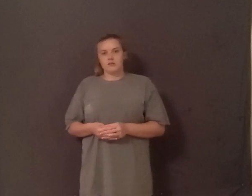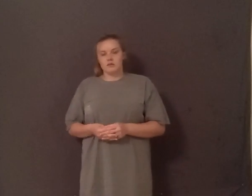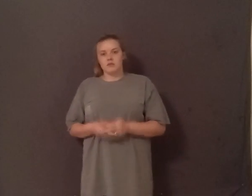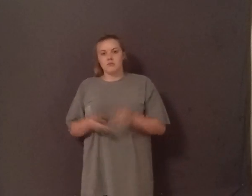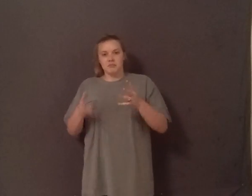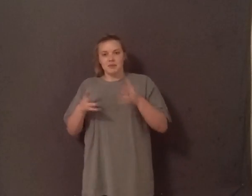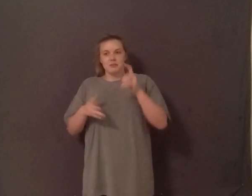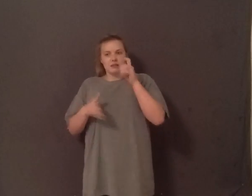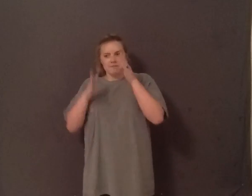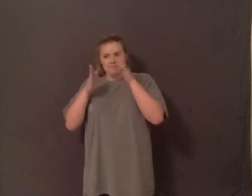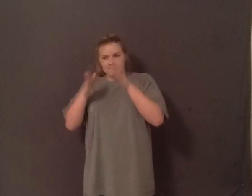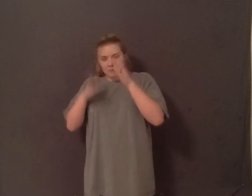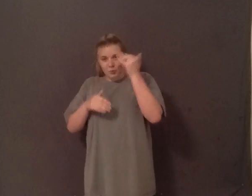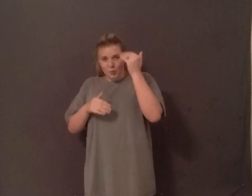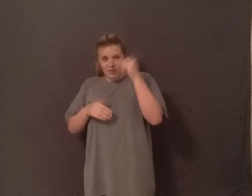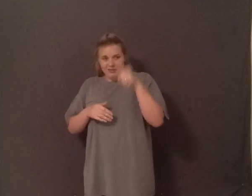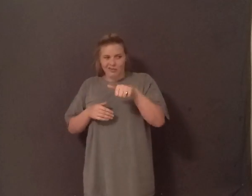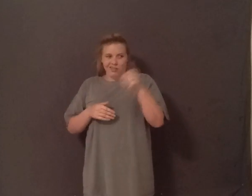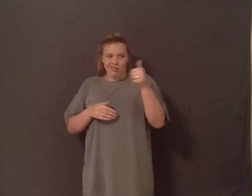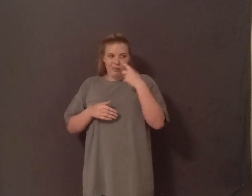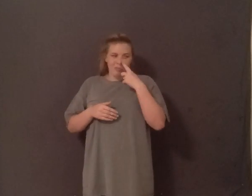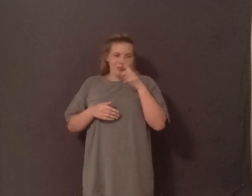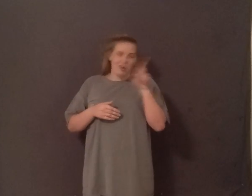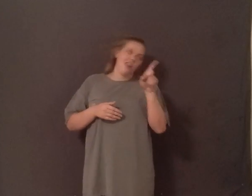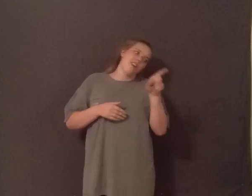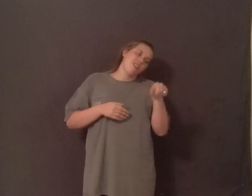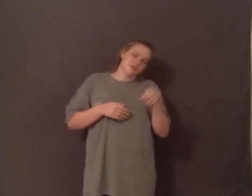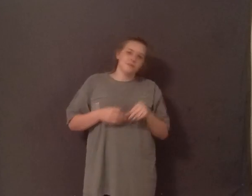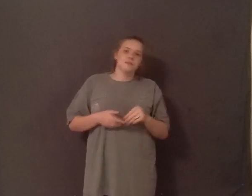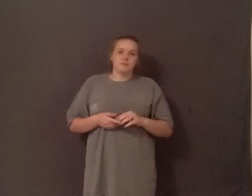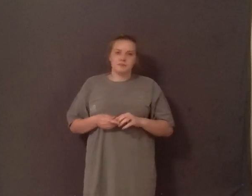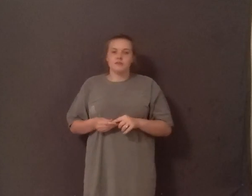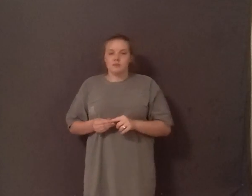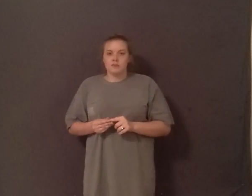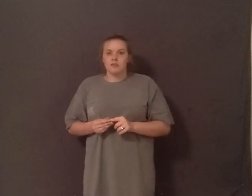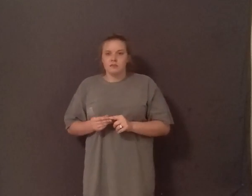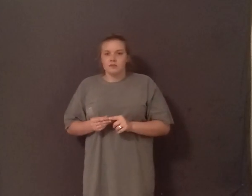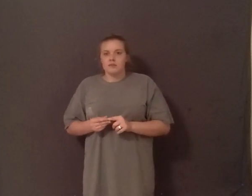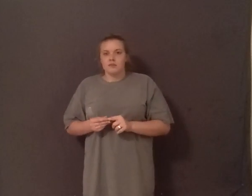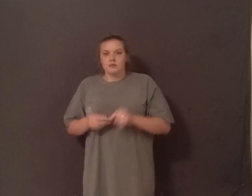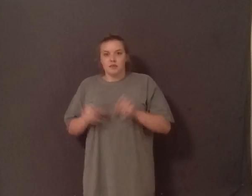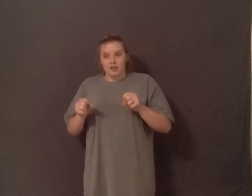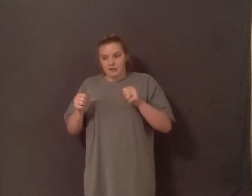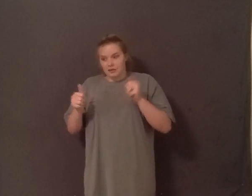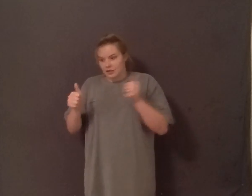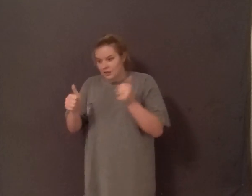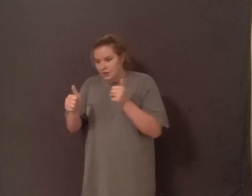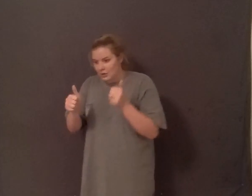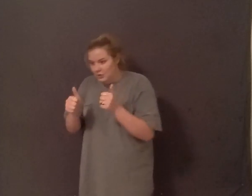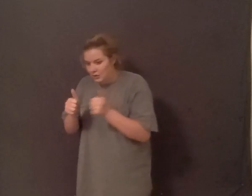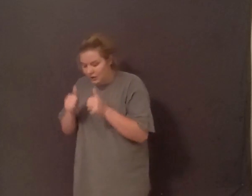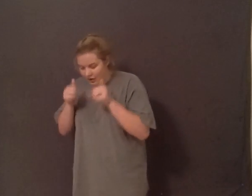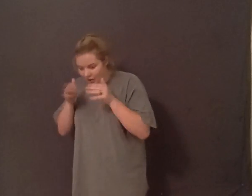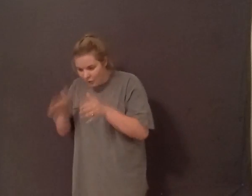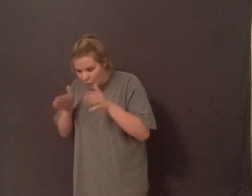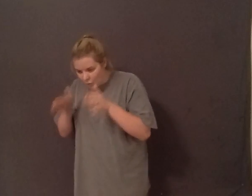second. But if you enjoy it, you'll spend more time on it. You can do it for longer durations, earlier, and